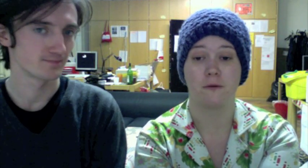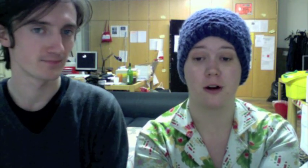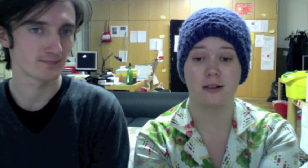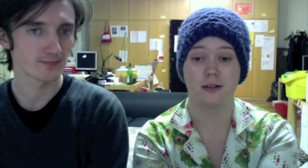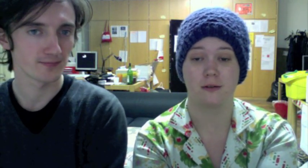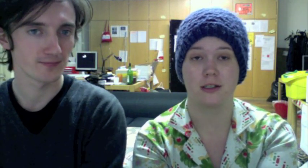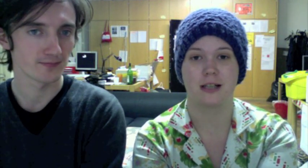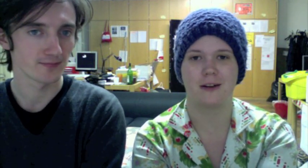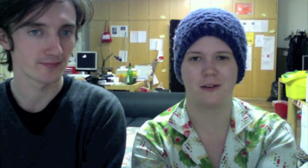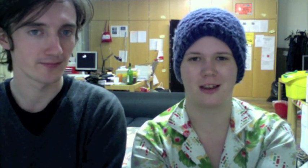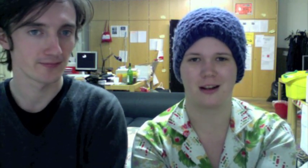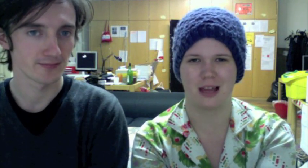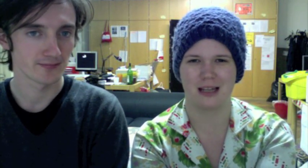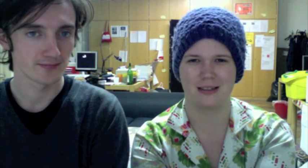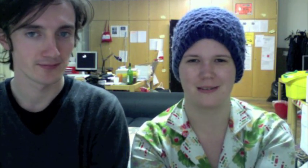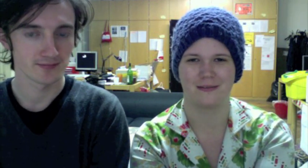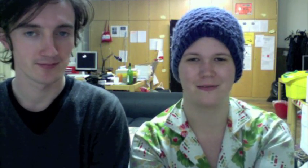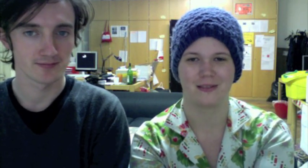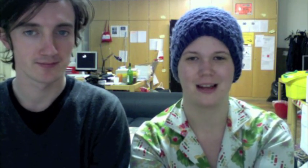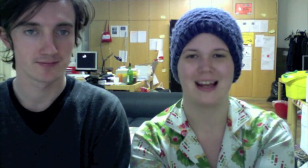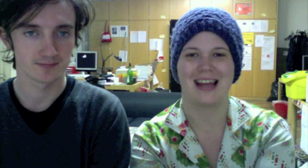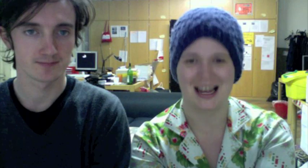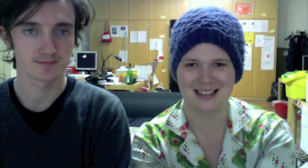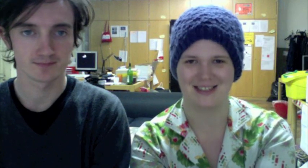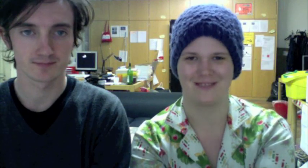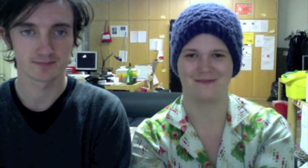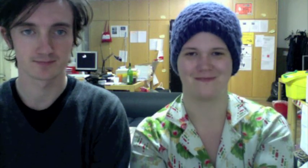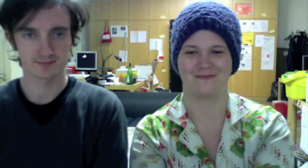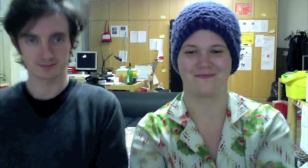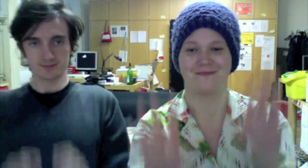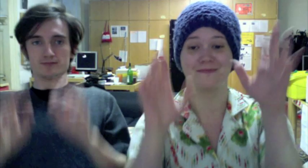First, we start with the good things. Yes.